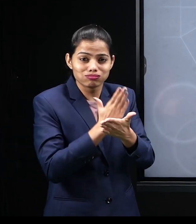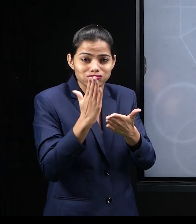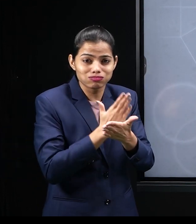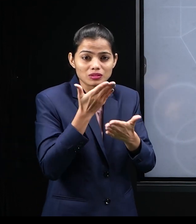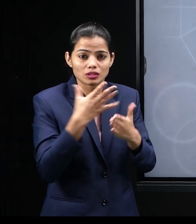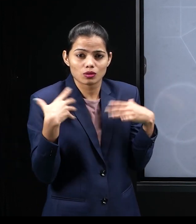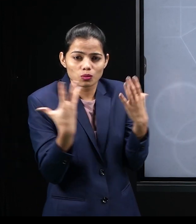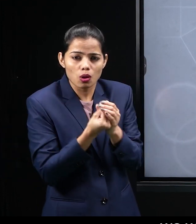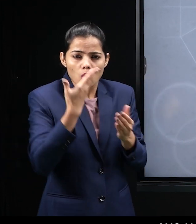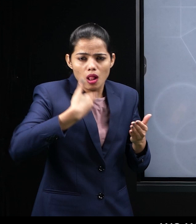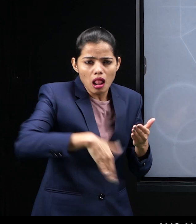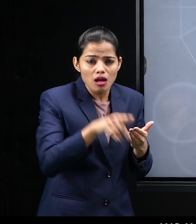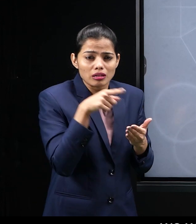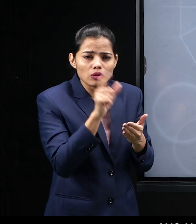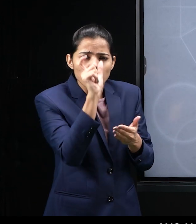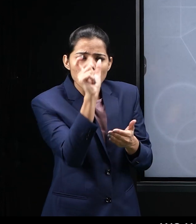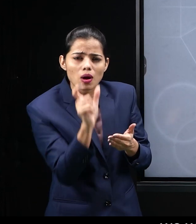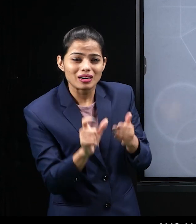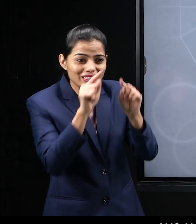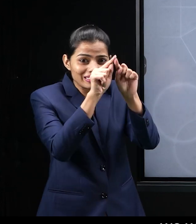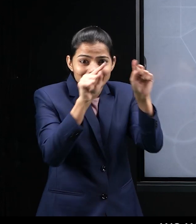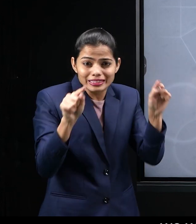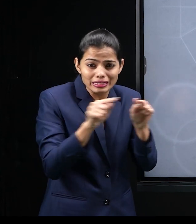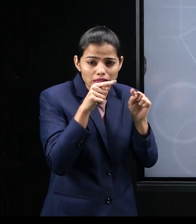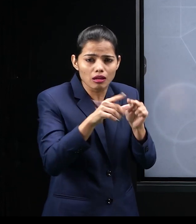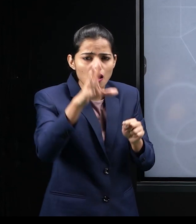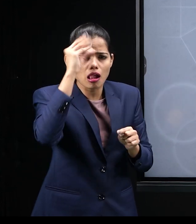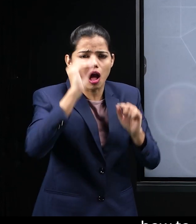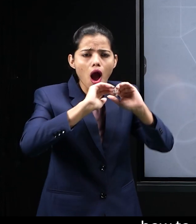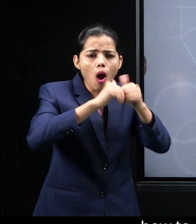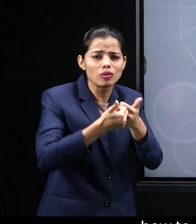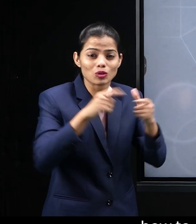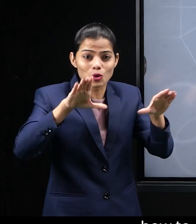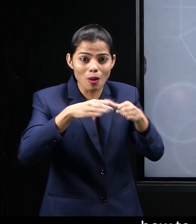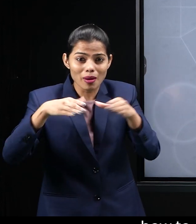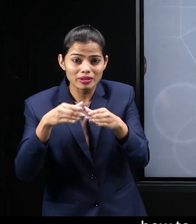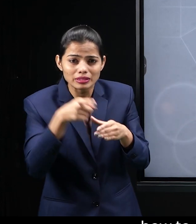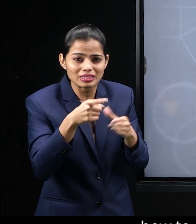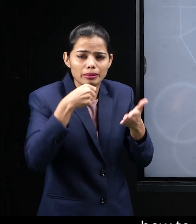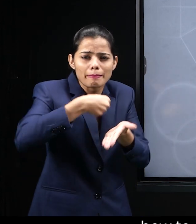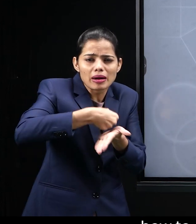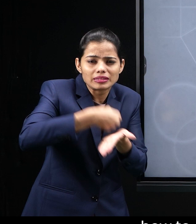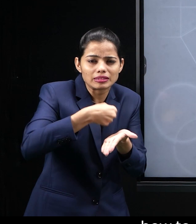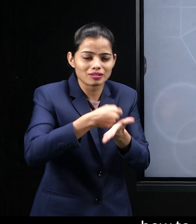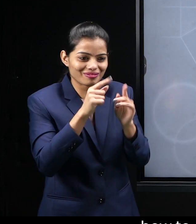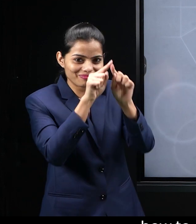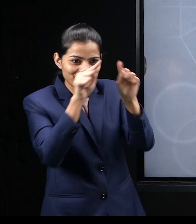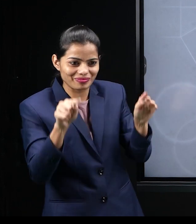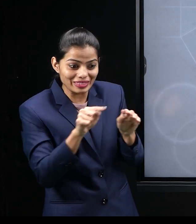In this lesson, we will explore the world of triangles and learn how to classify them based on their sides and